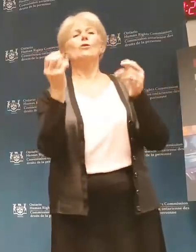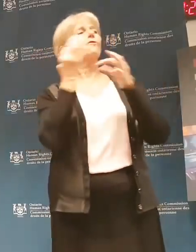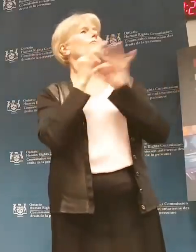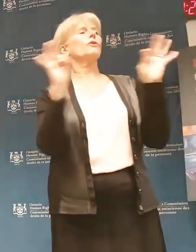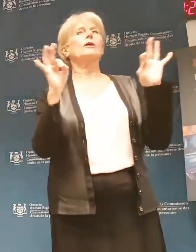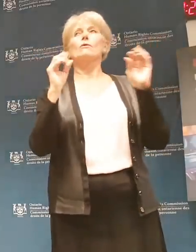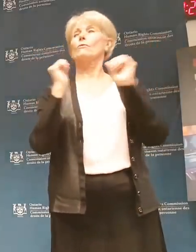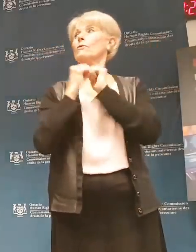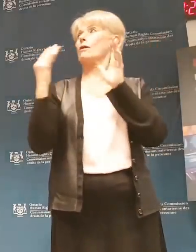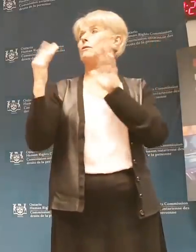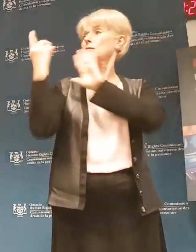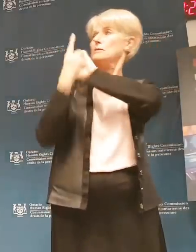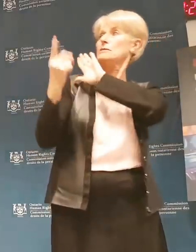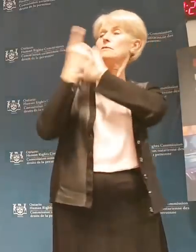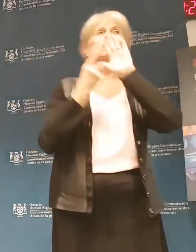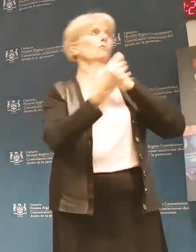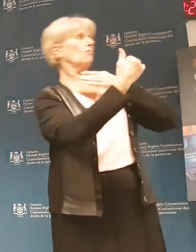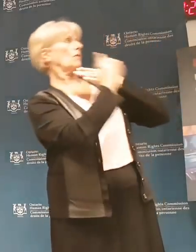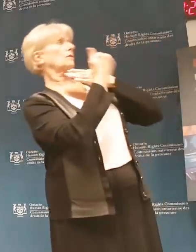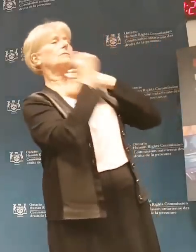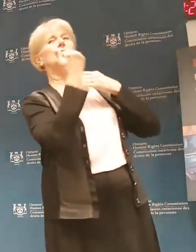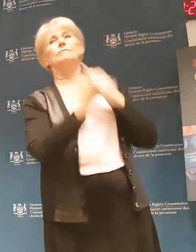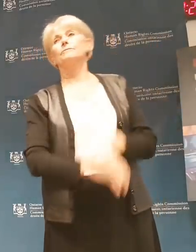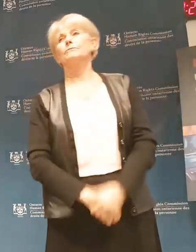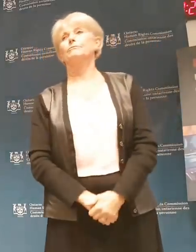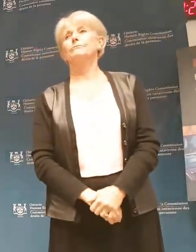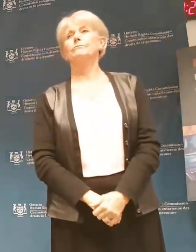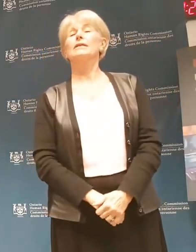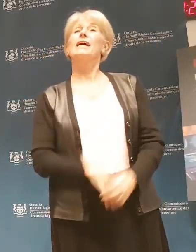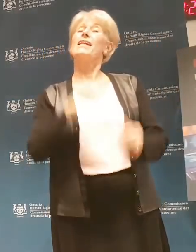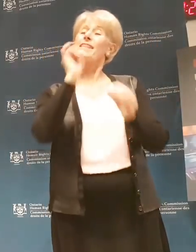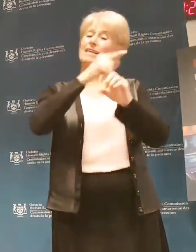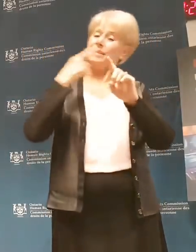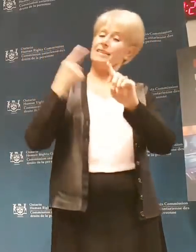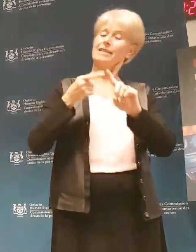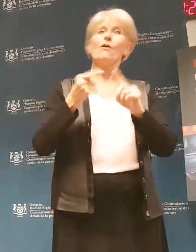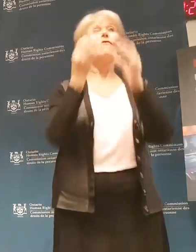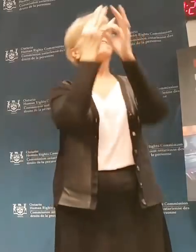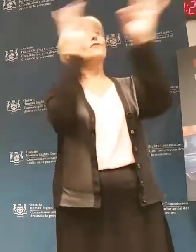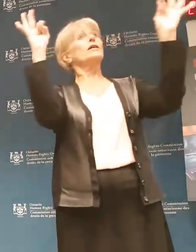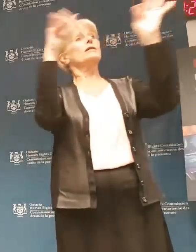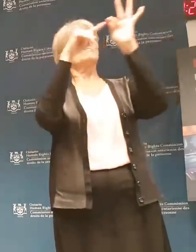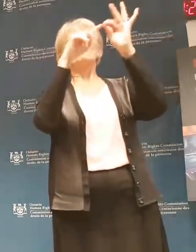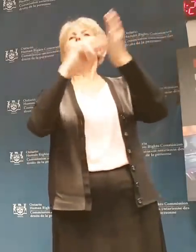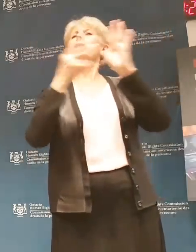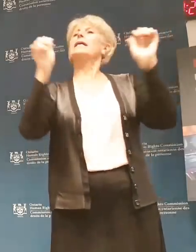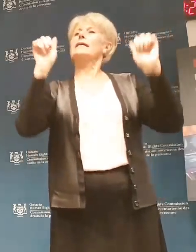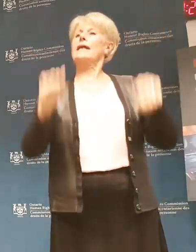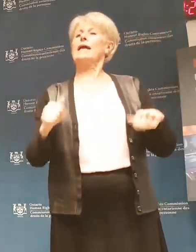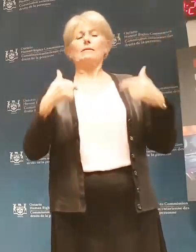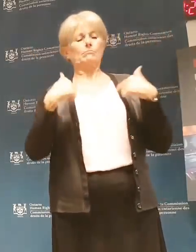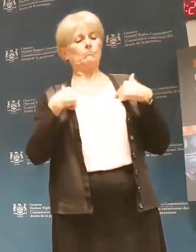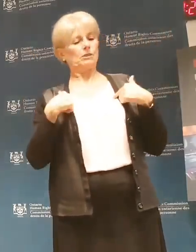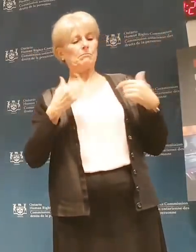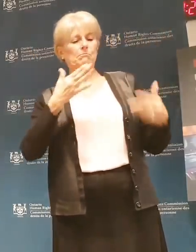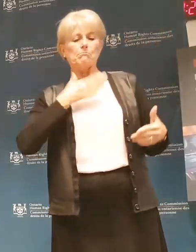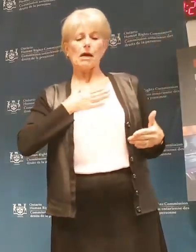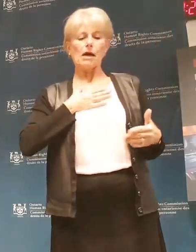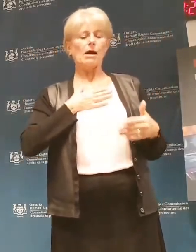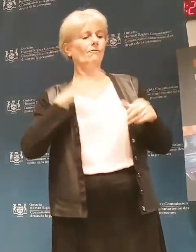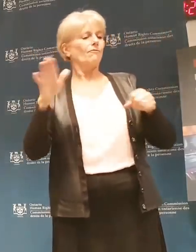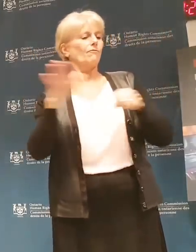from discrimination and harassment. The essence of freedom is being able to fulfill our